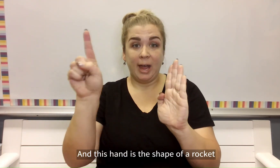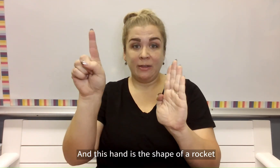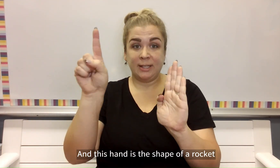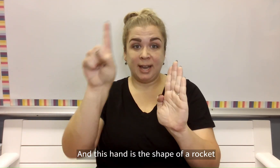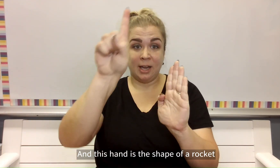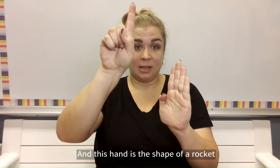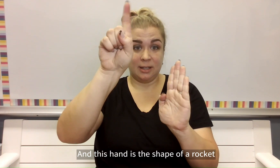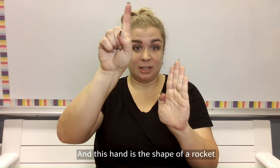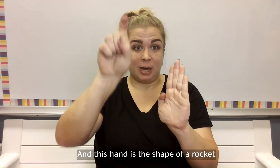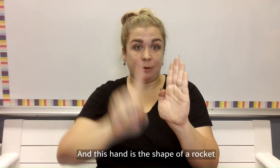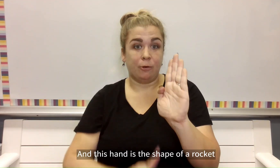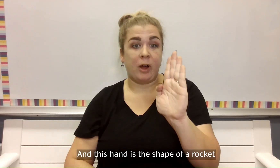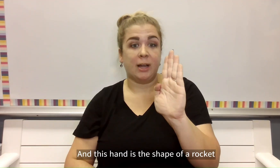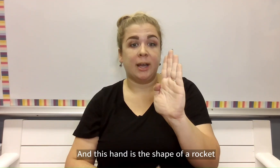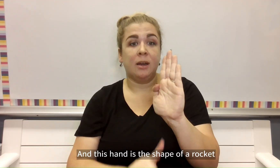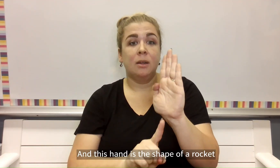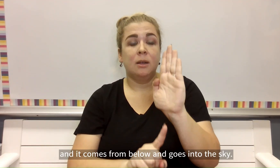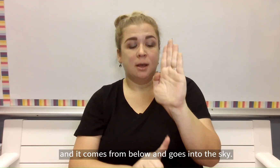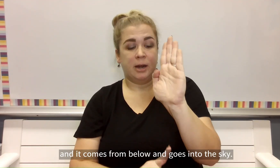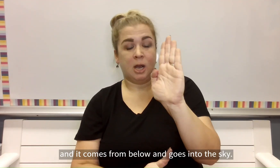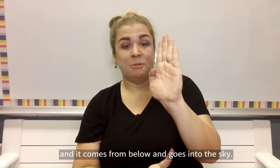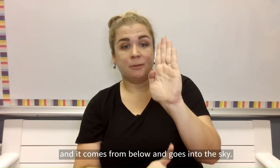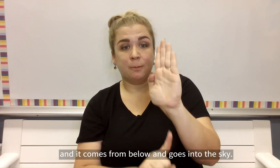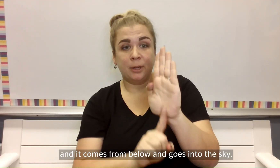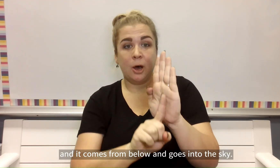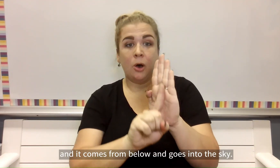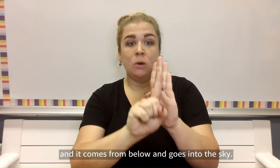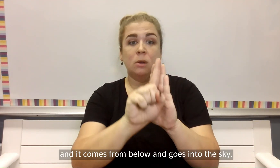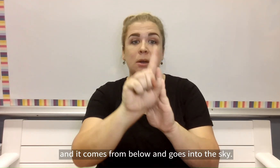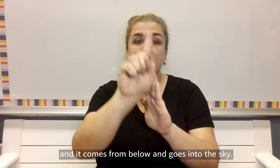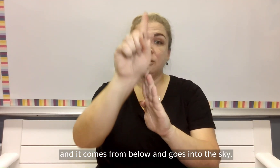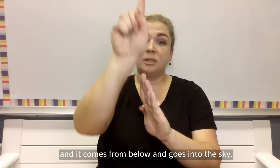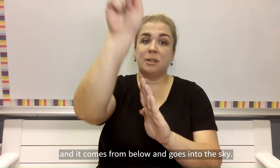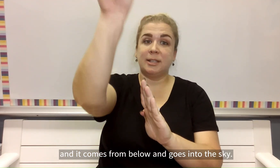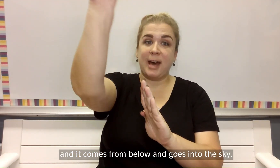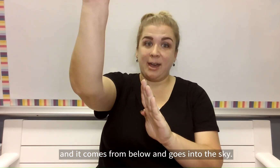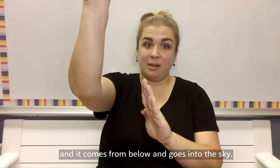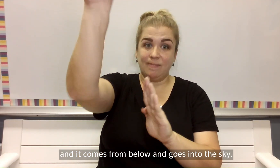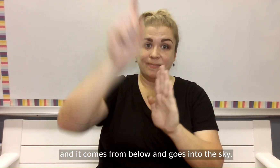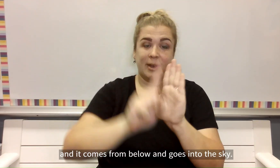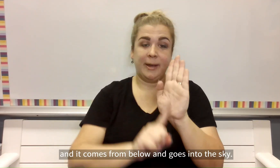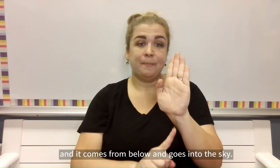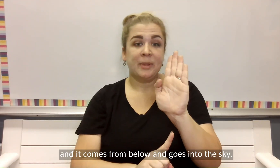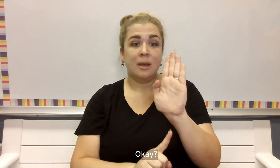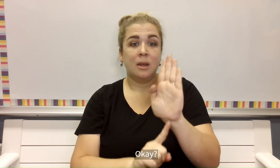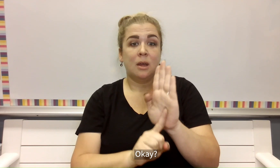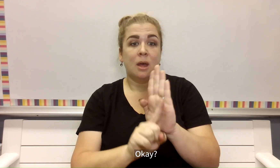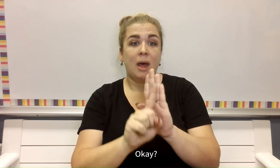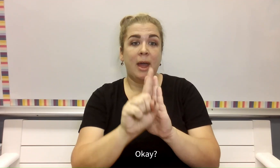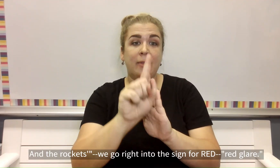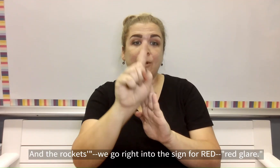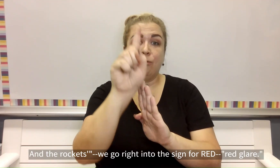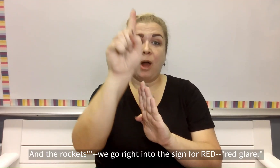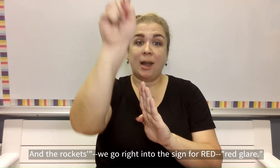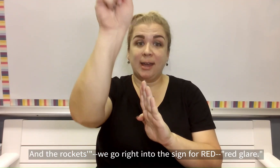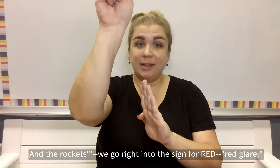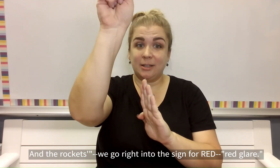And this hand is the shape of a rocket. And it comes from below and goes into the sky. Okay? And the